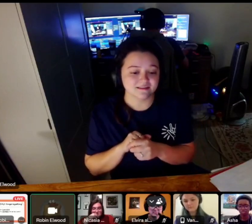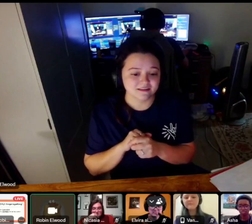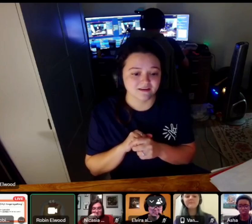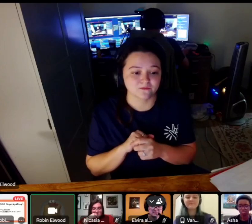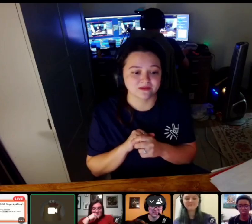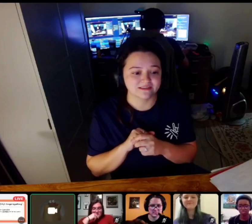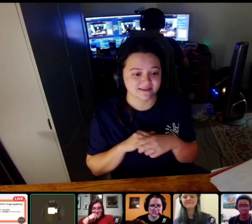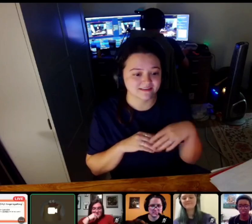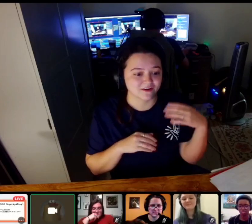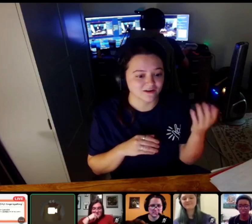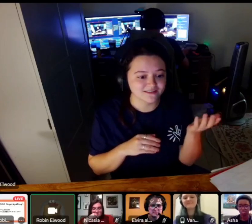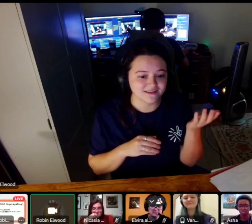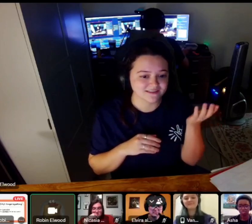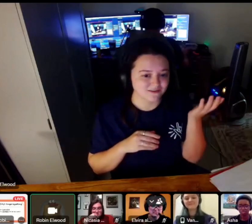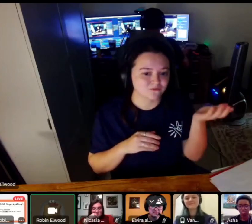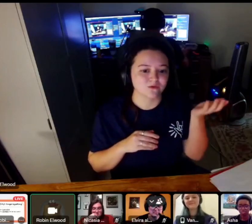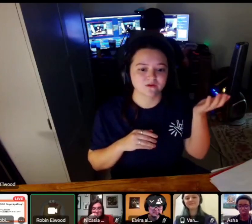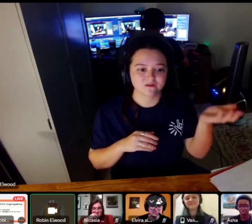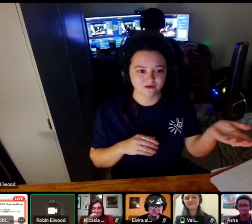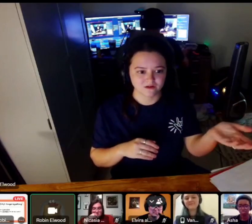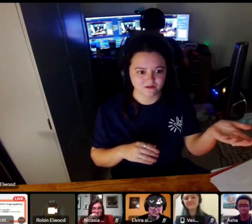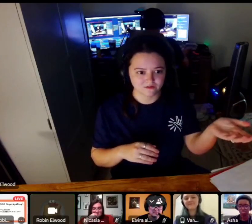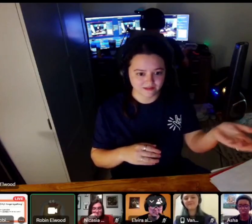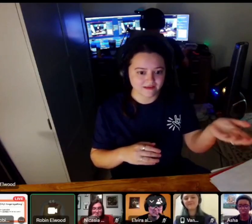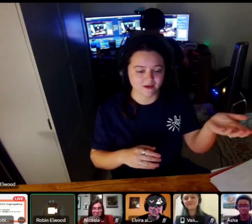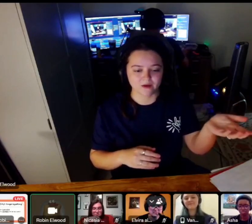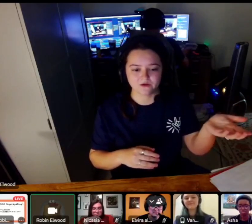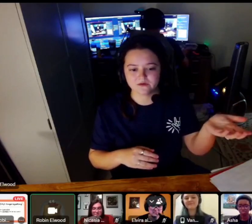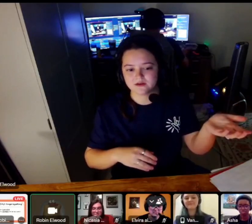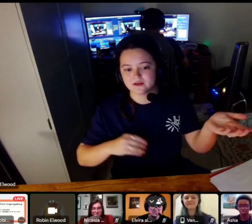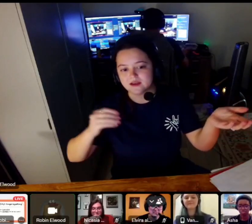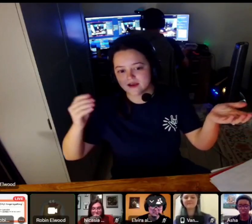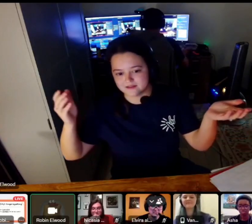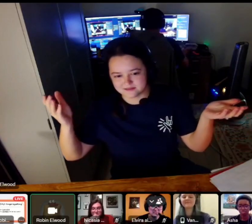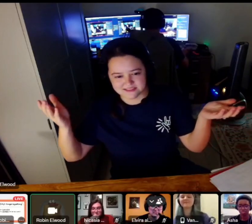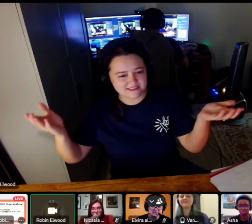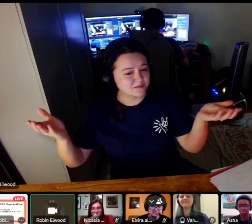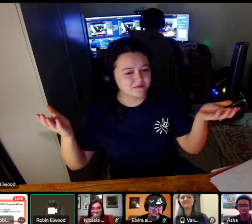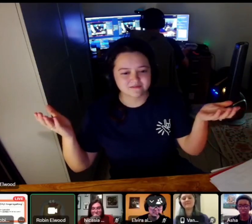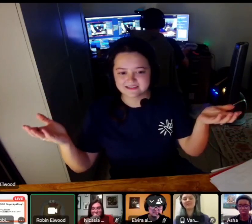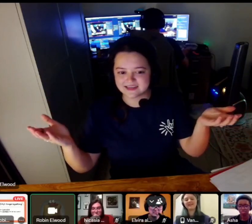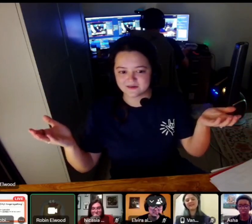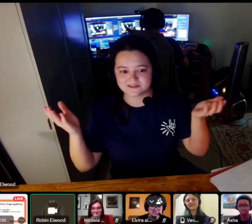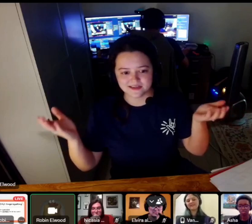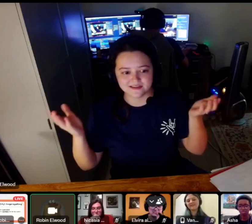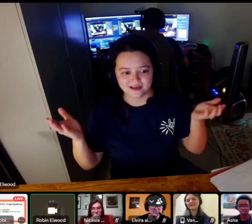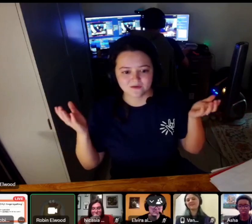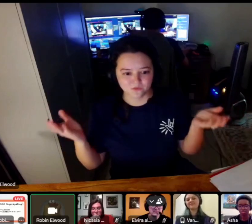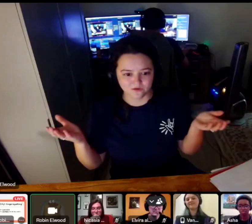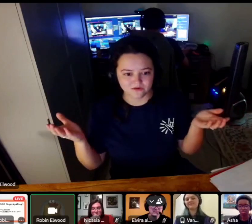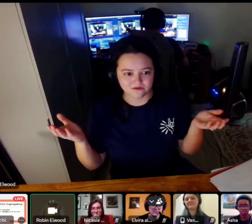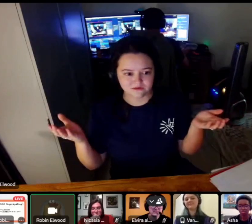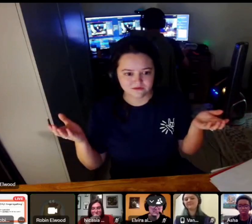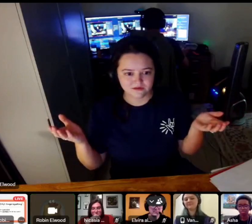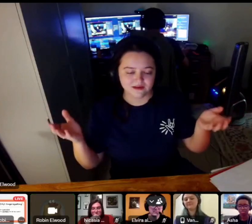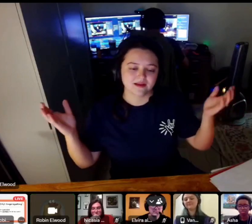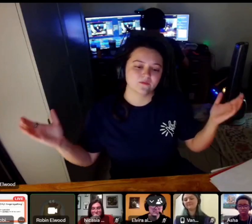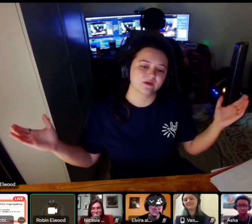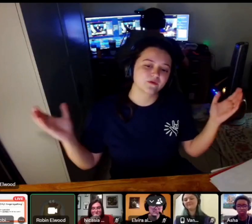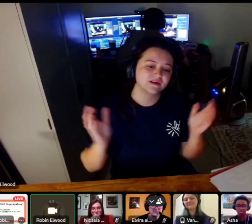Suddenly, we can take the context of what we're thinking about and some of the sounds in that word, we can put it